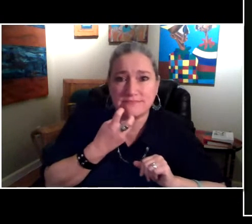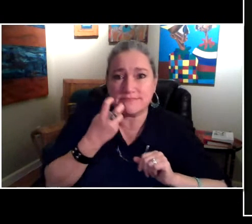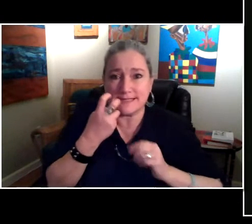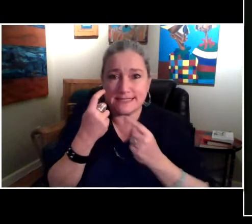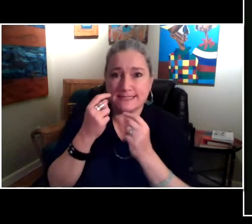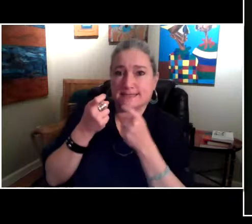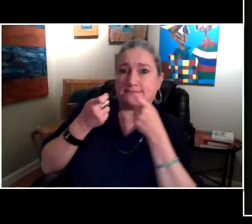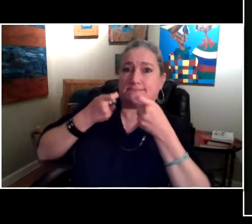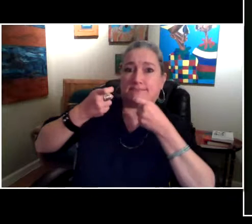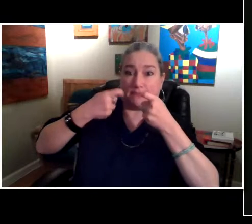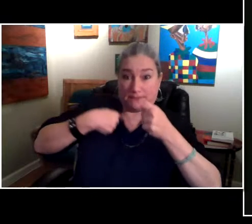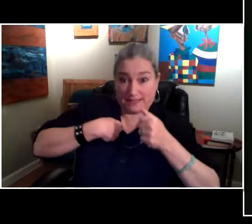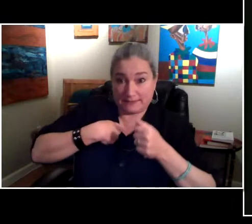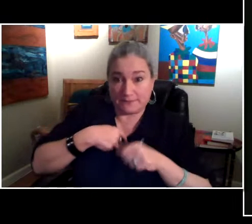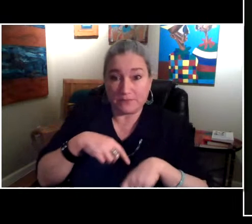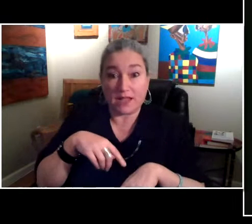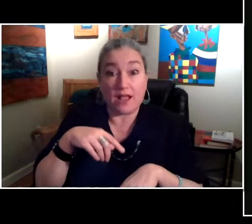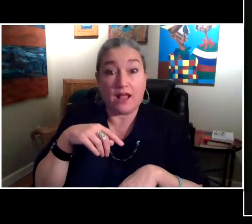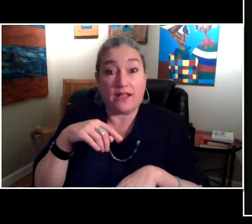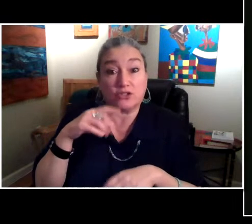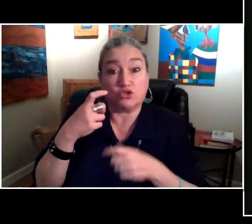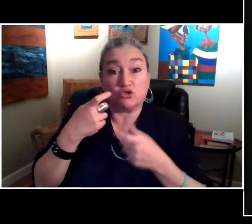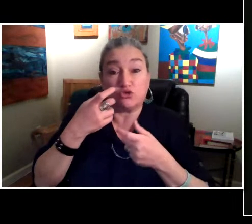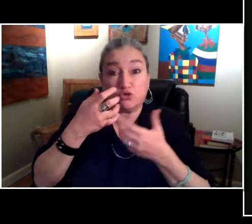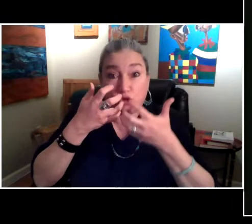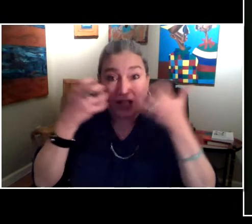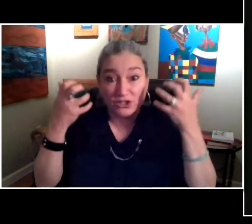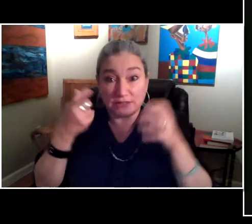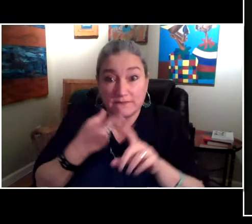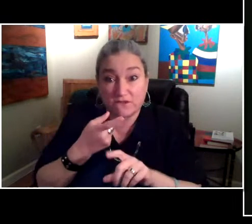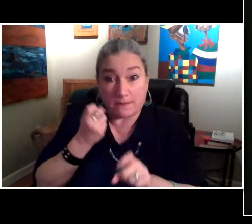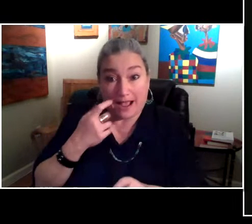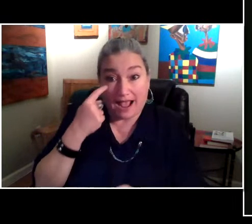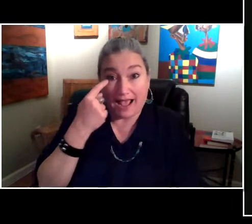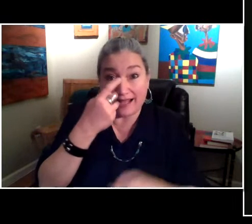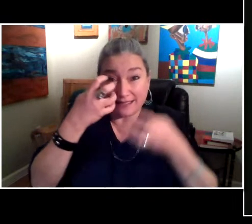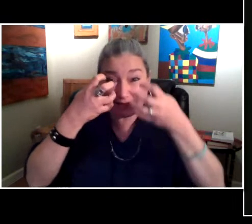fix me and control the way I move my mouth.